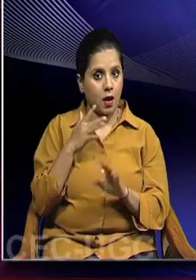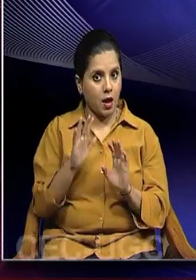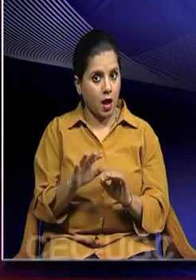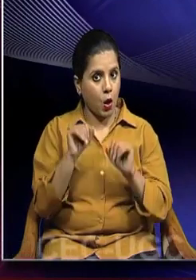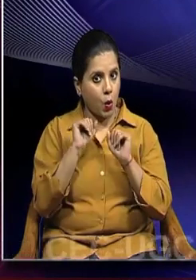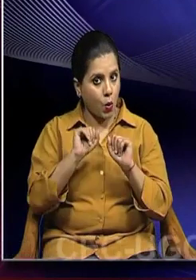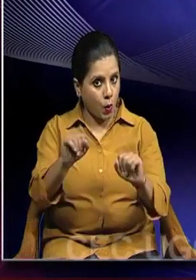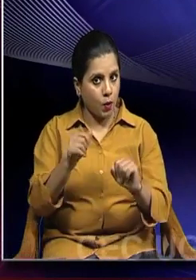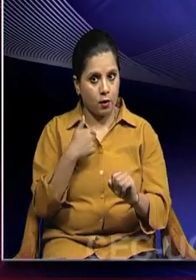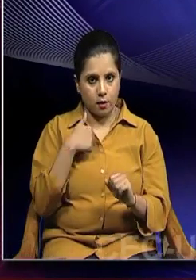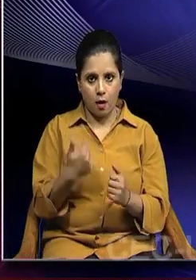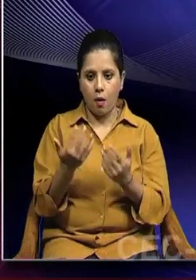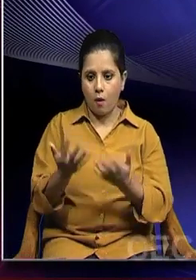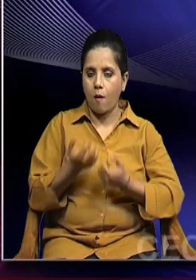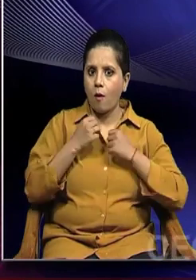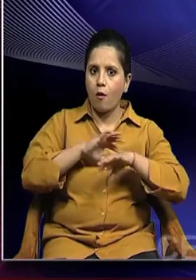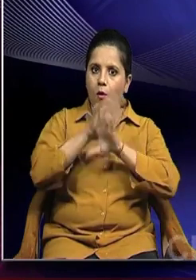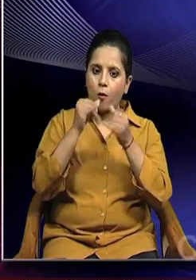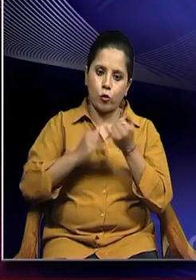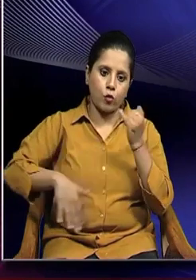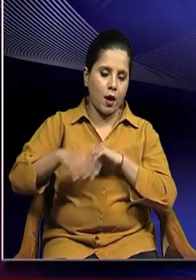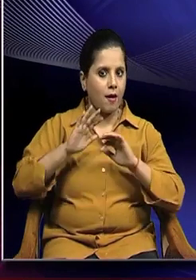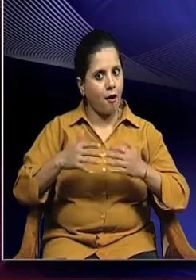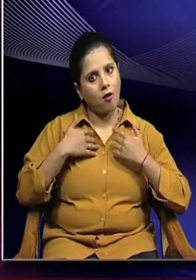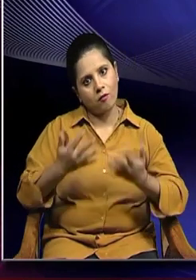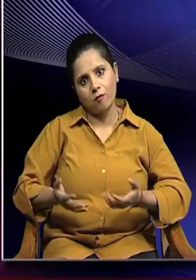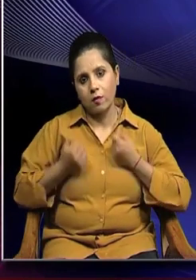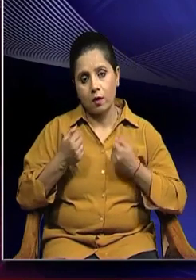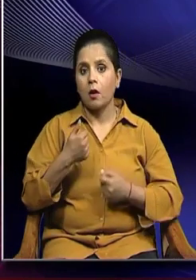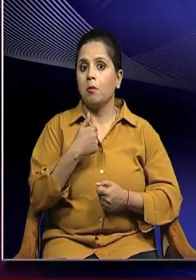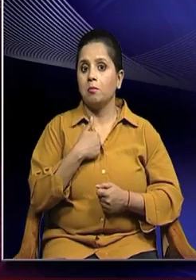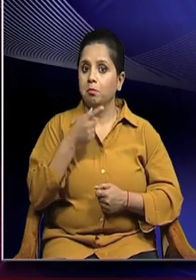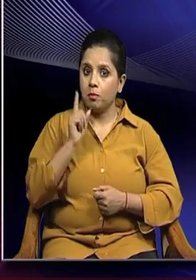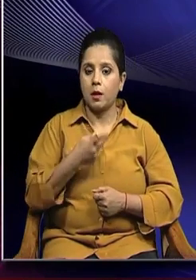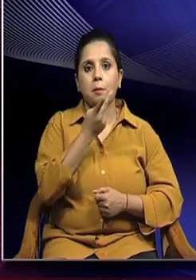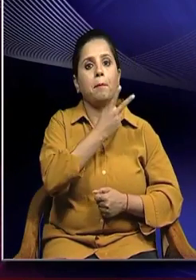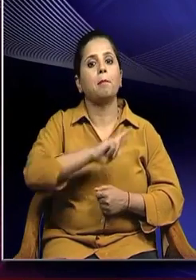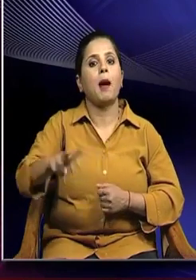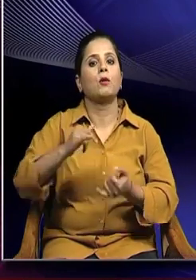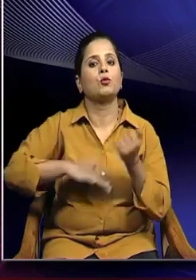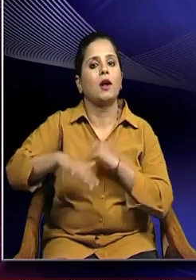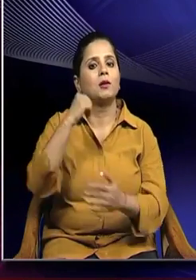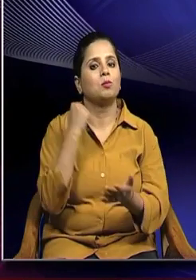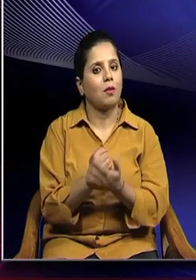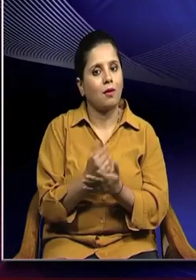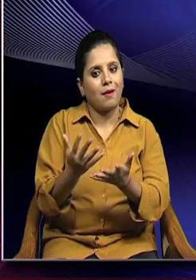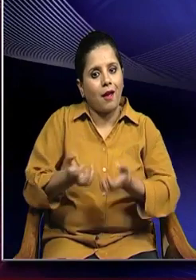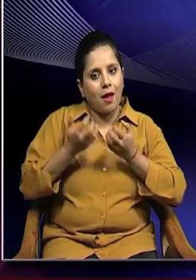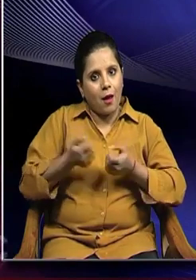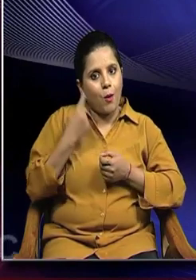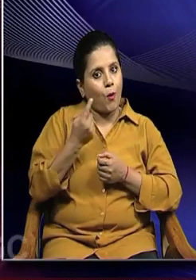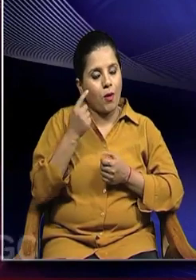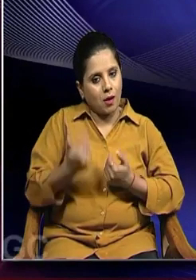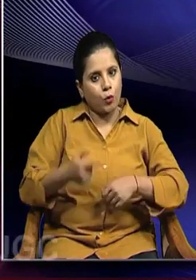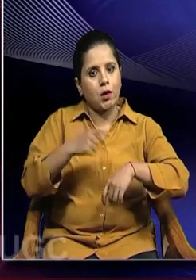that we are receiving everything from the society and we have to give it back to the society. So, it is time for